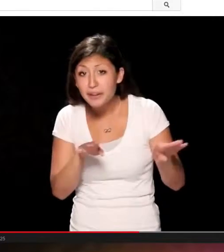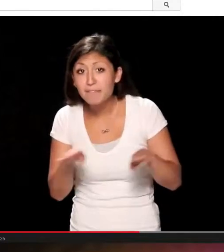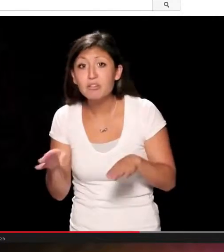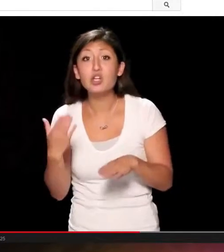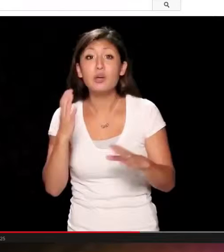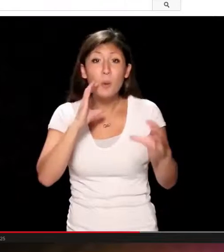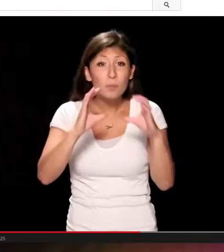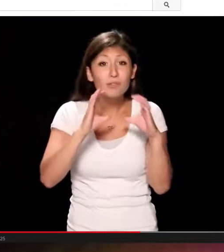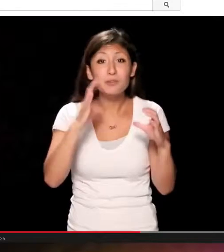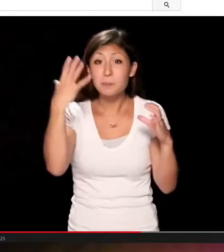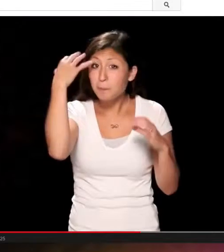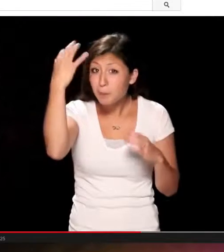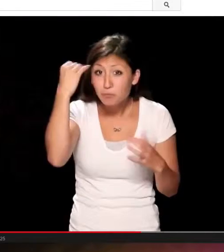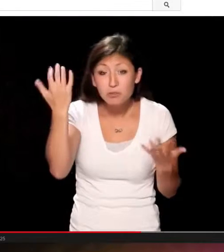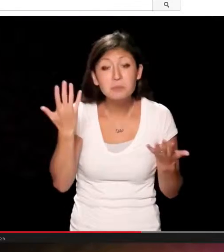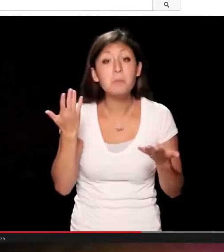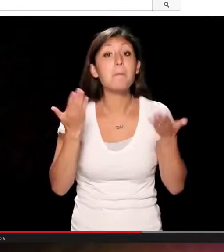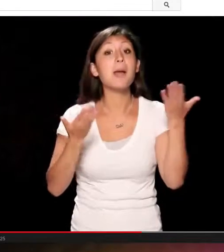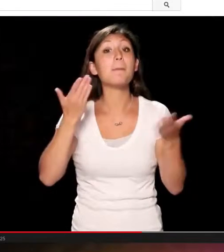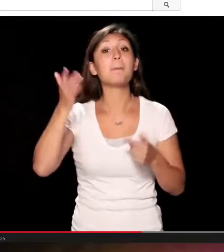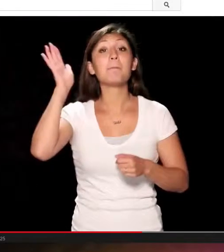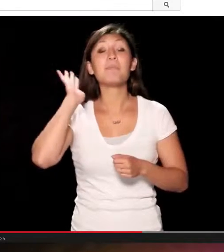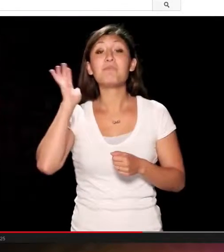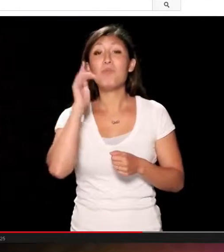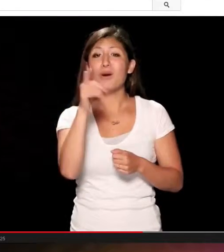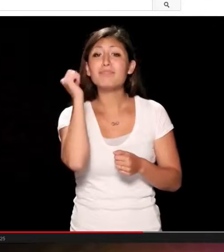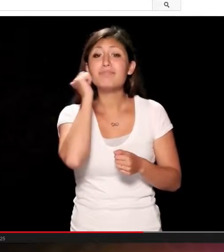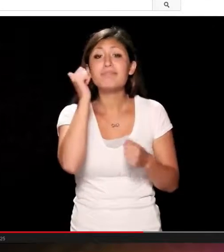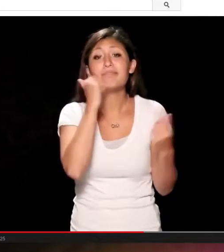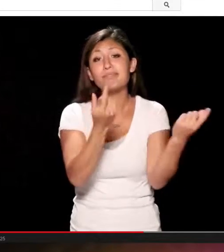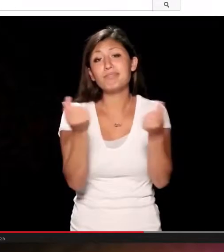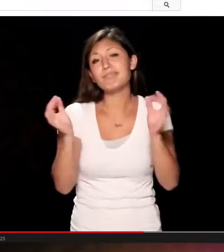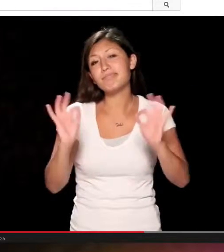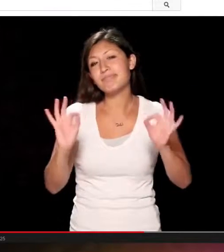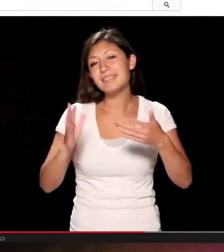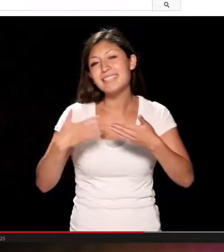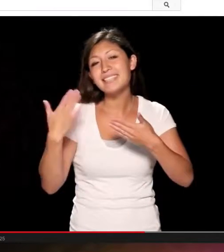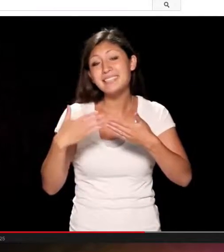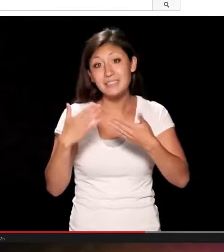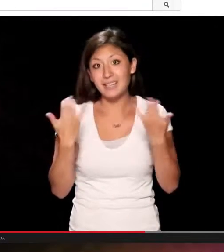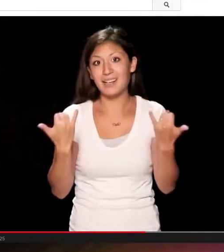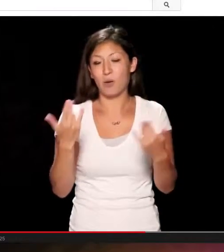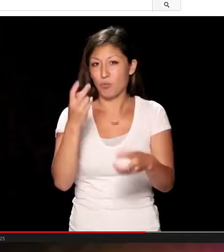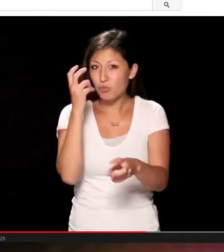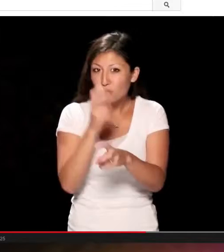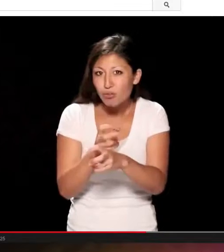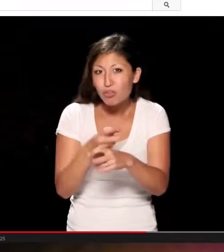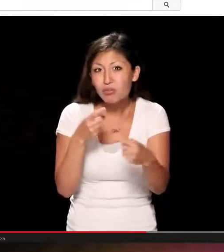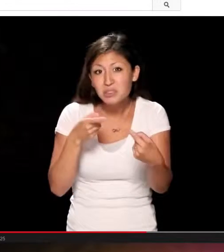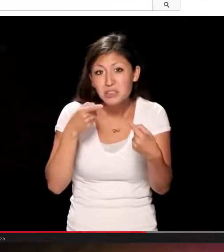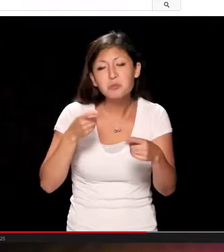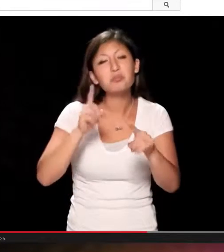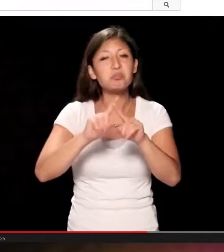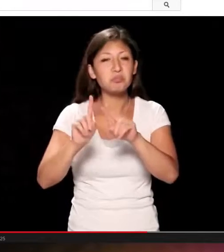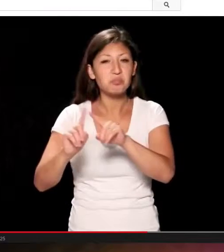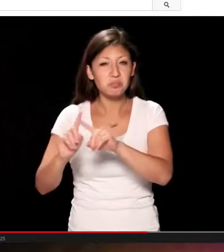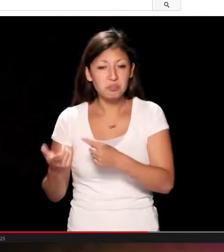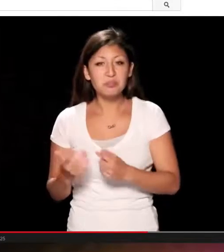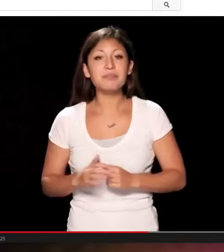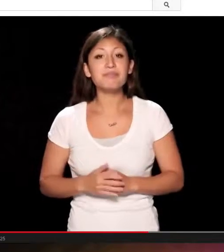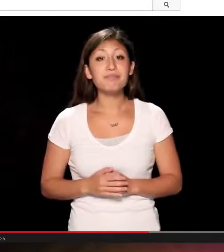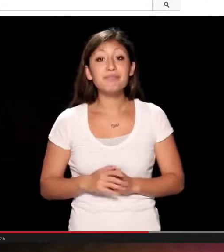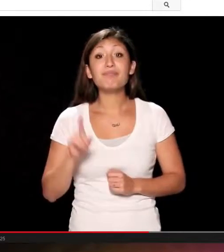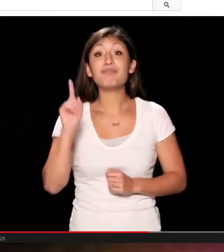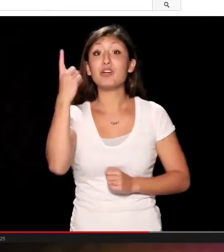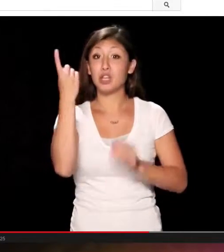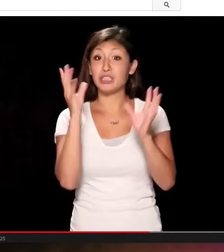you recognize changes in your behaviors, communication, memories? For example, for a long time ago, is